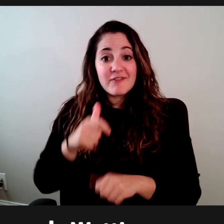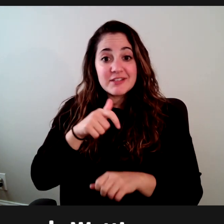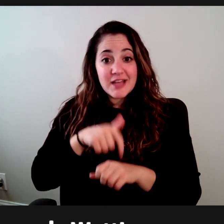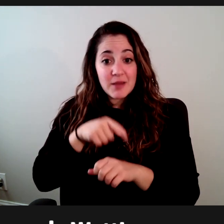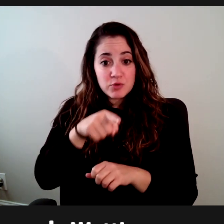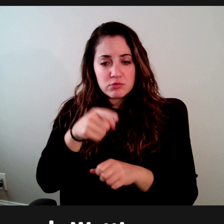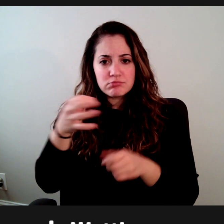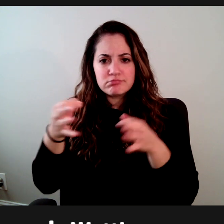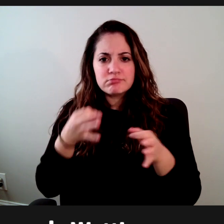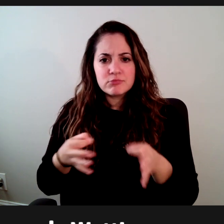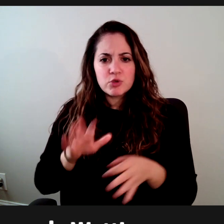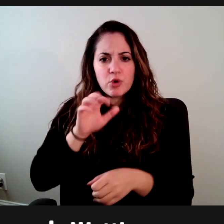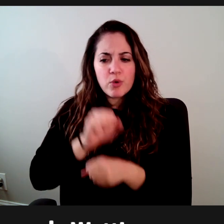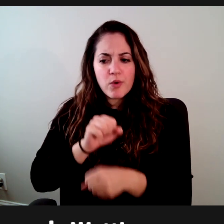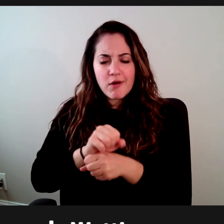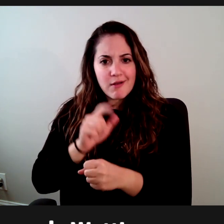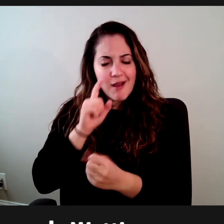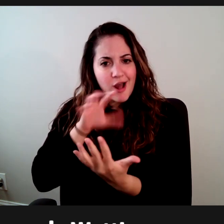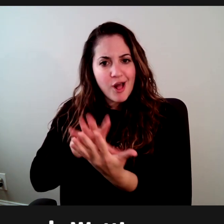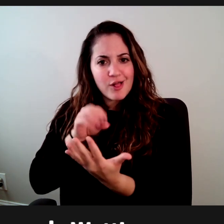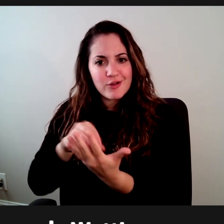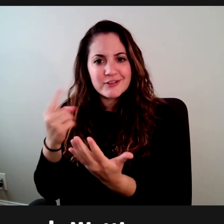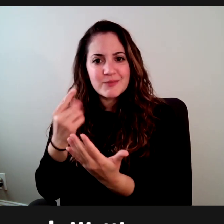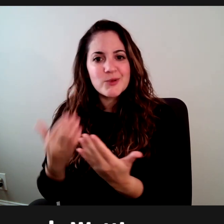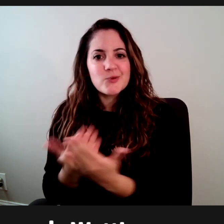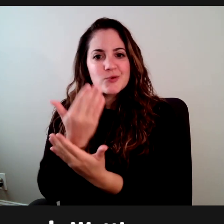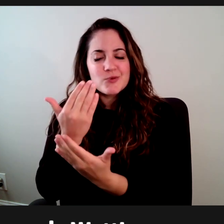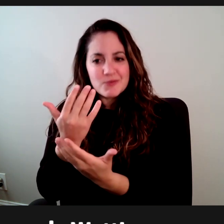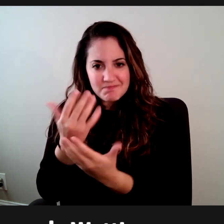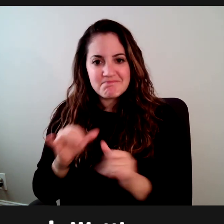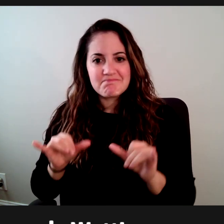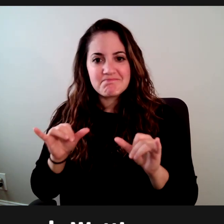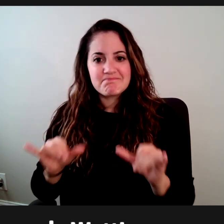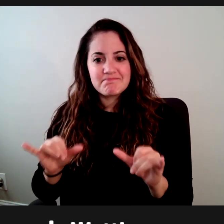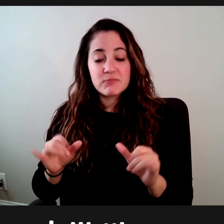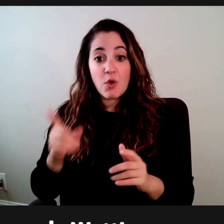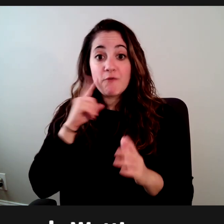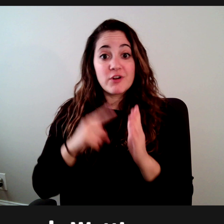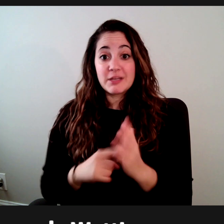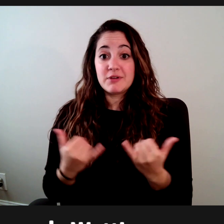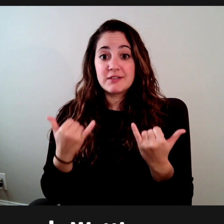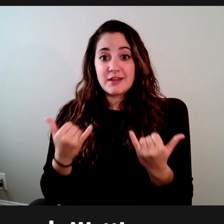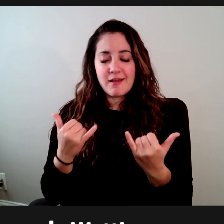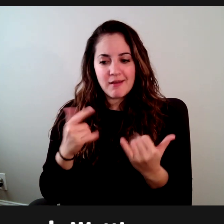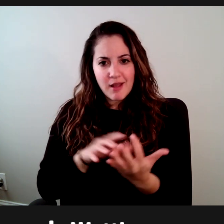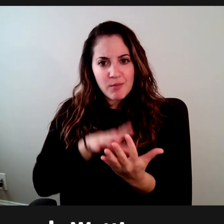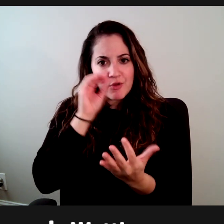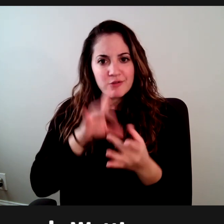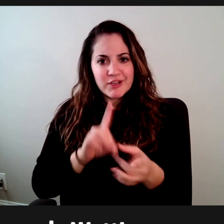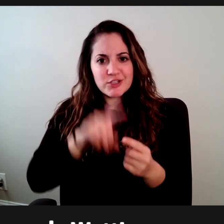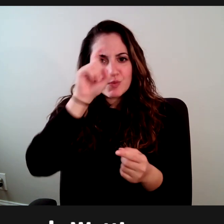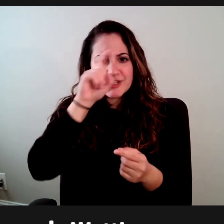interested because every time you define the work that you do, I hear a different element in it. And so when I'm hearing